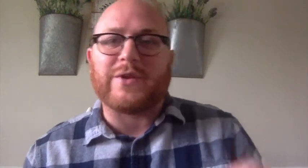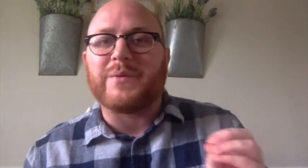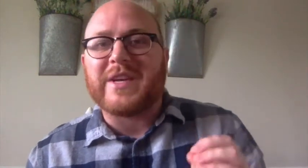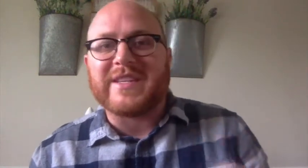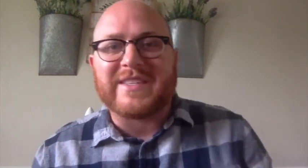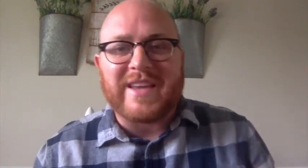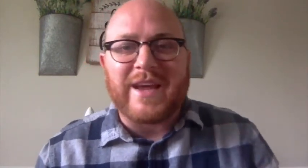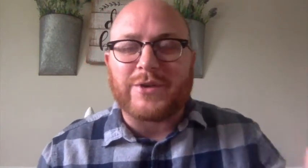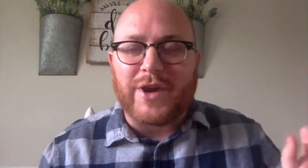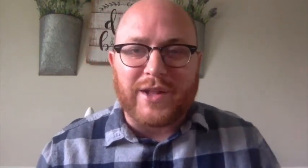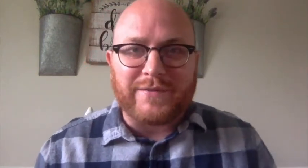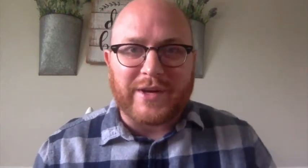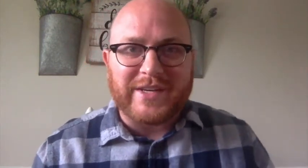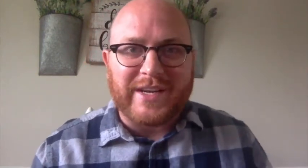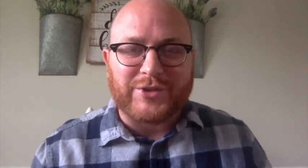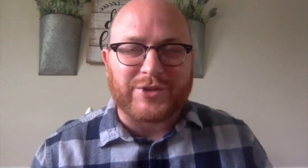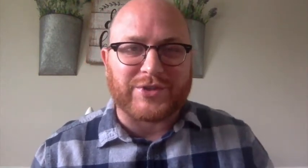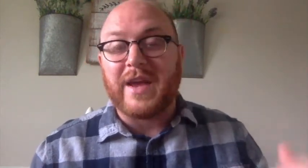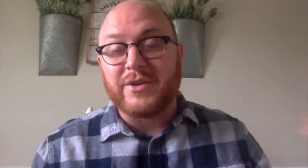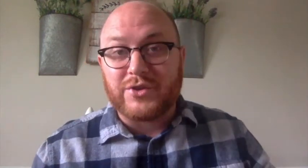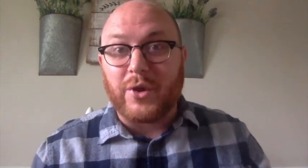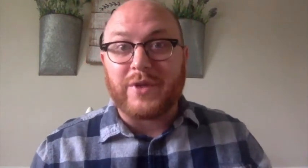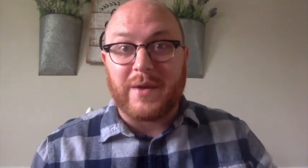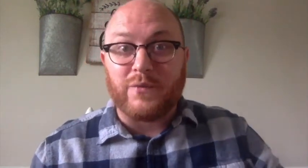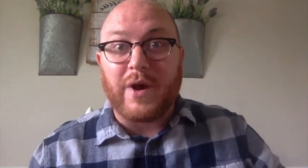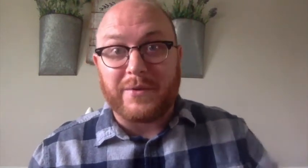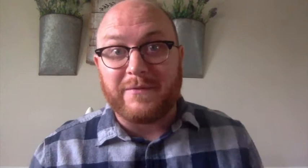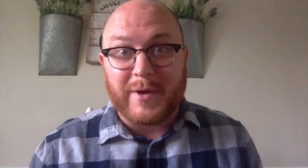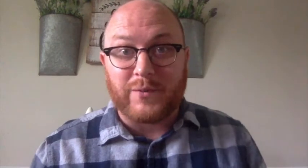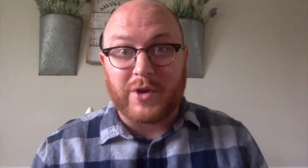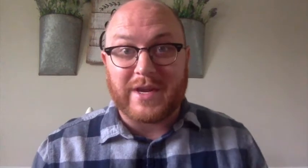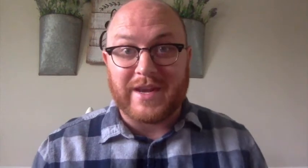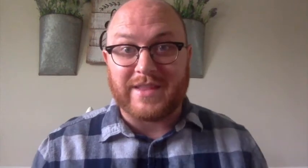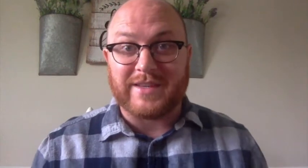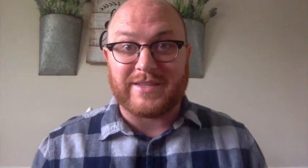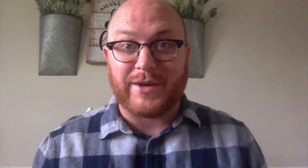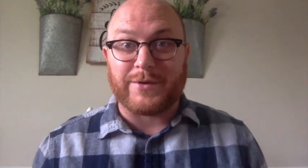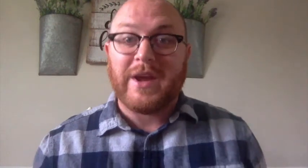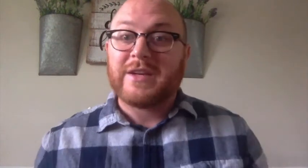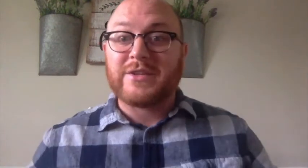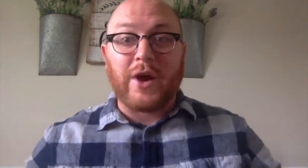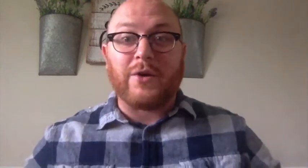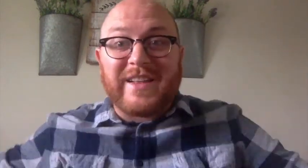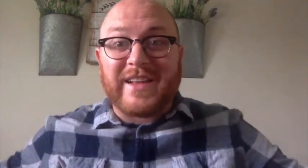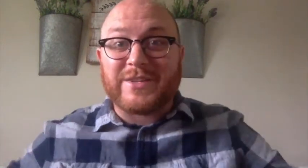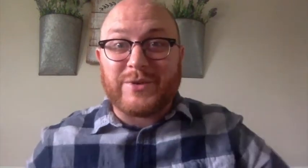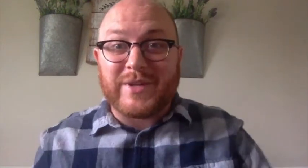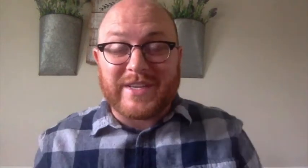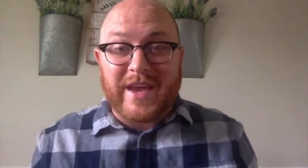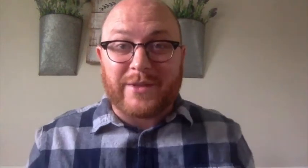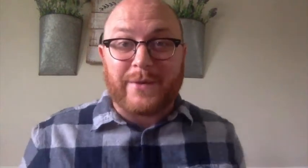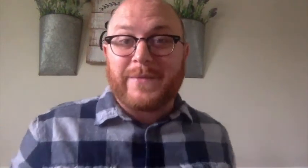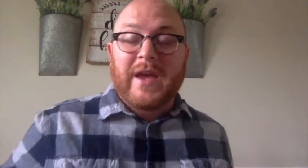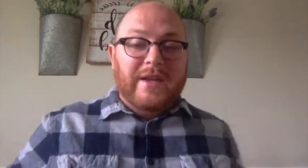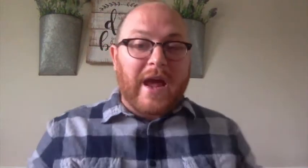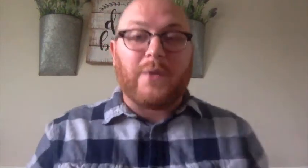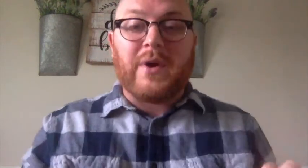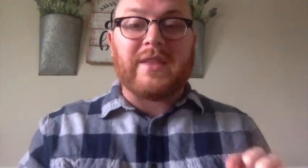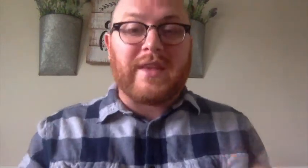we can send out to all of our teachers and show them what we've been working on this year. So let's do it together. Now, one thing that